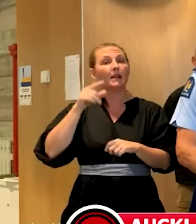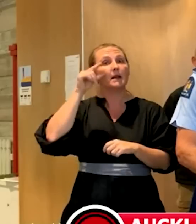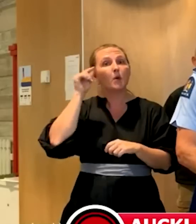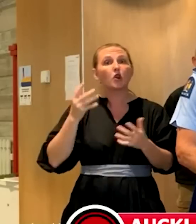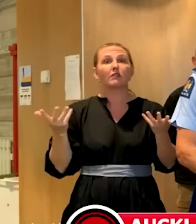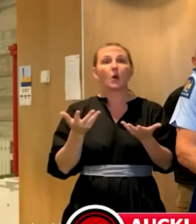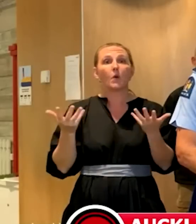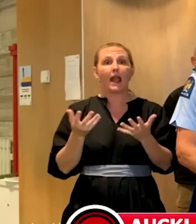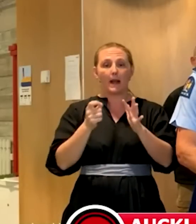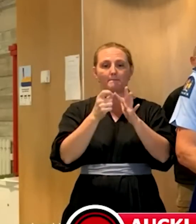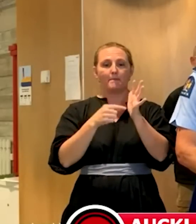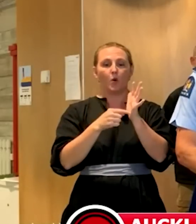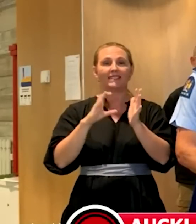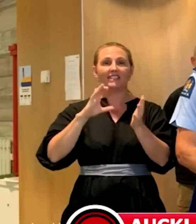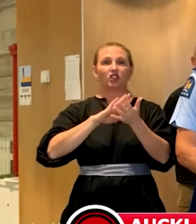store in Point Chevalier.